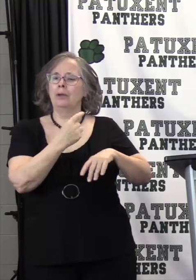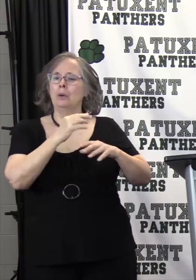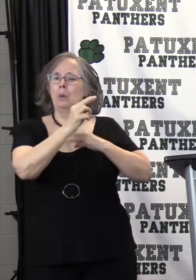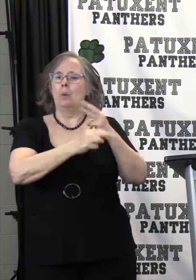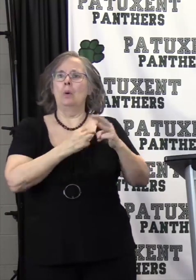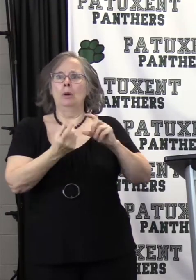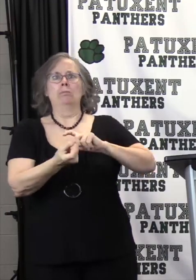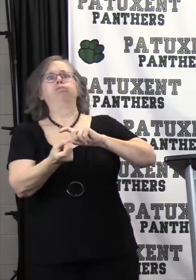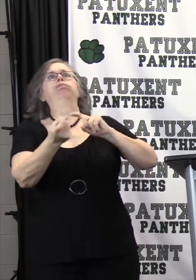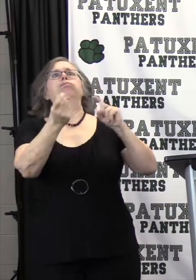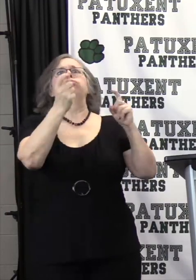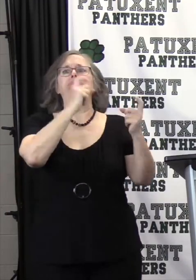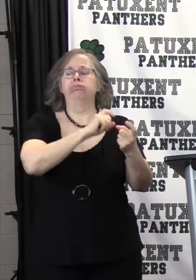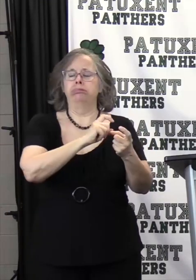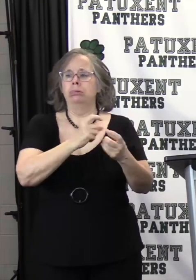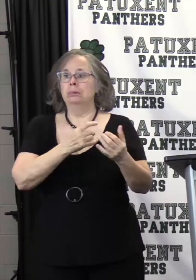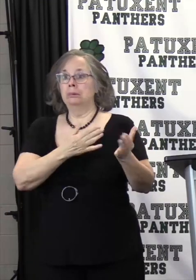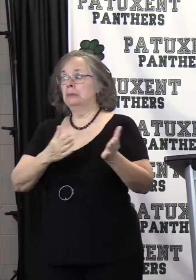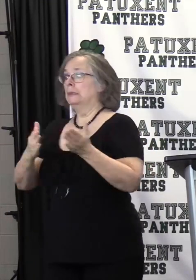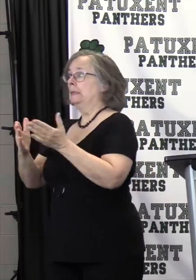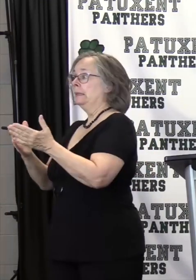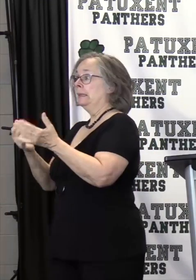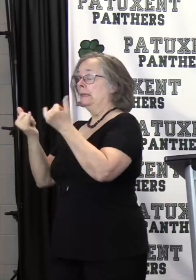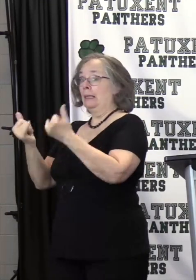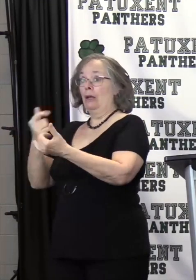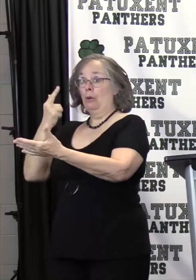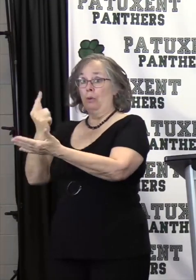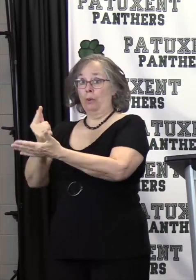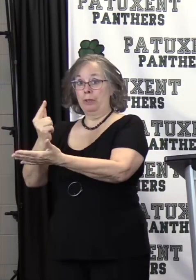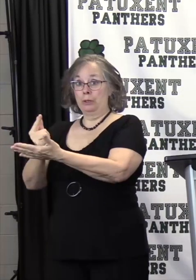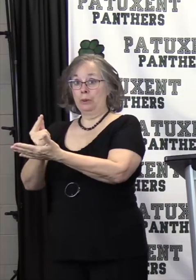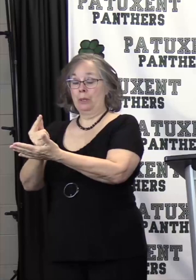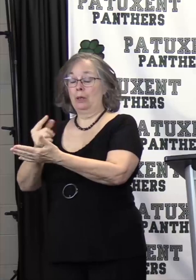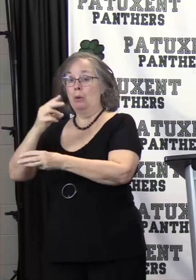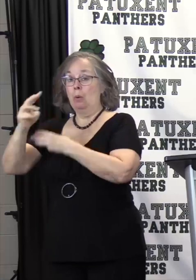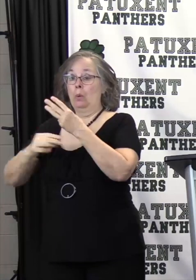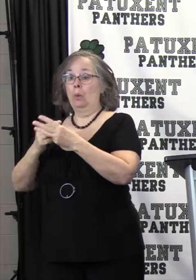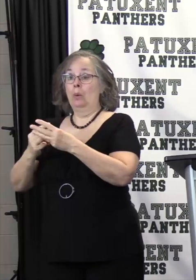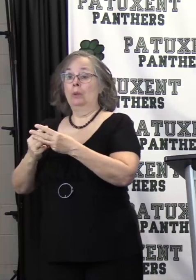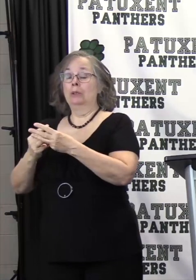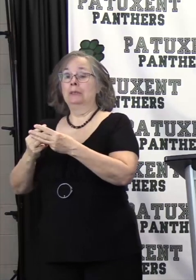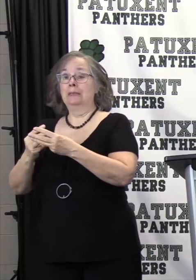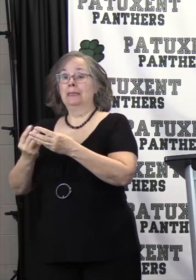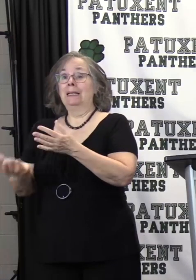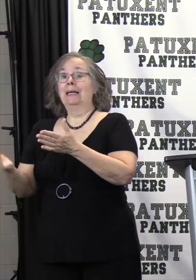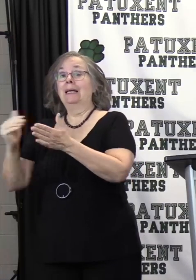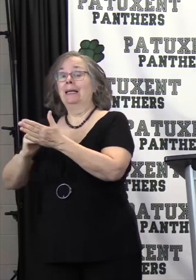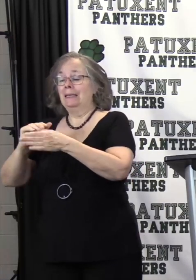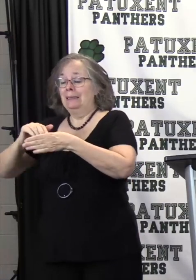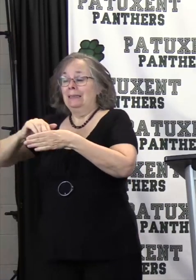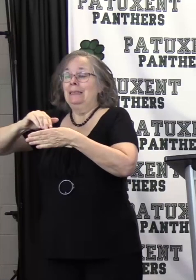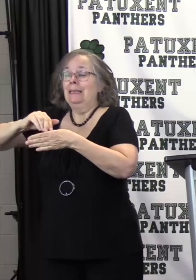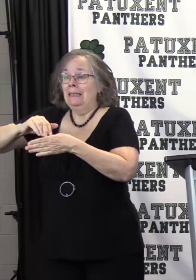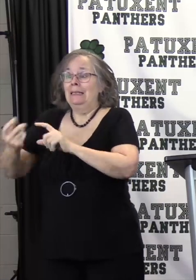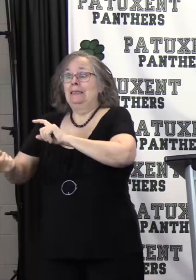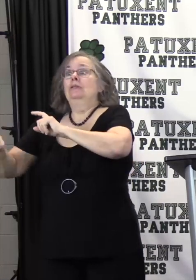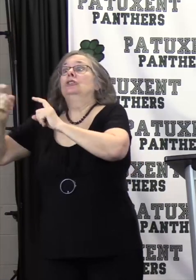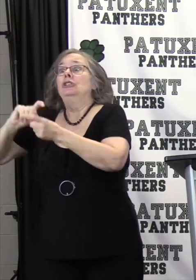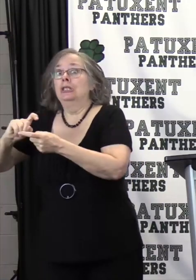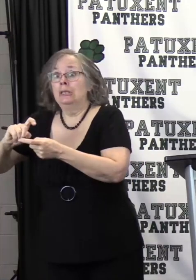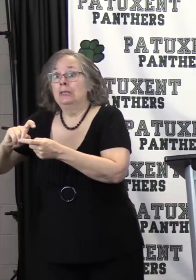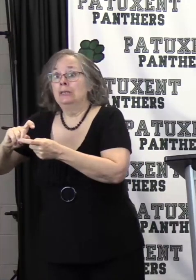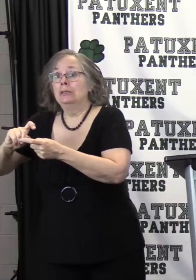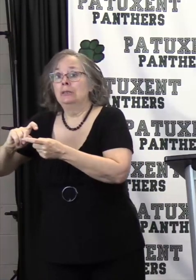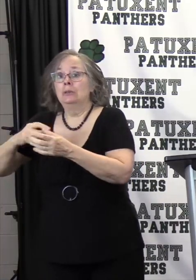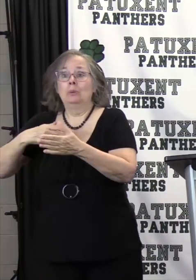world was majorly changing. And now, we are graduating, and the world is once again on the cusp of a remodel.